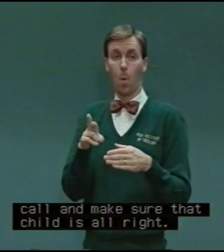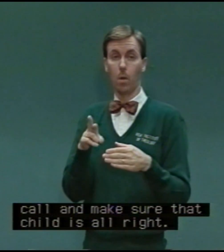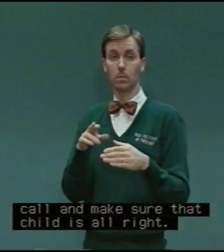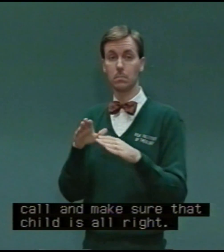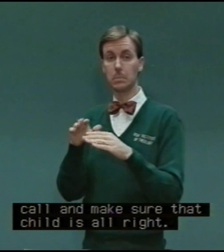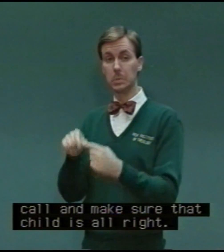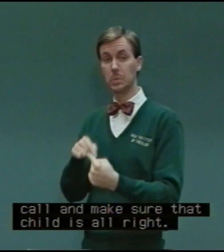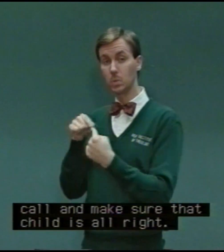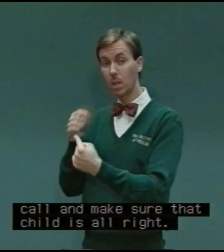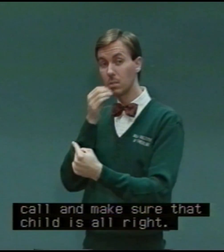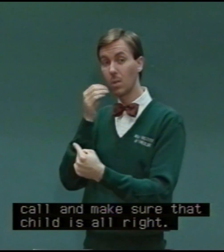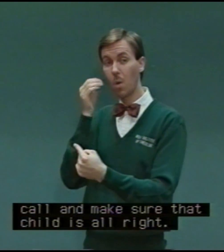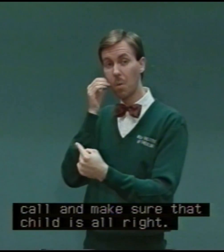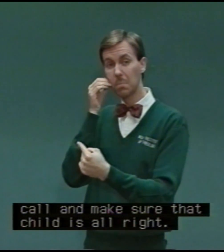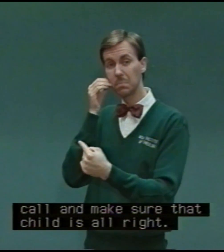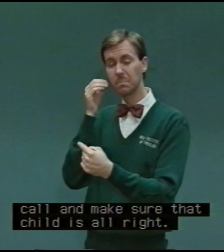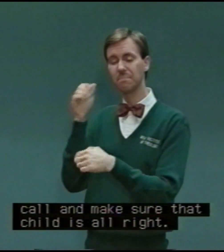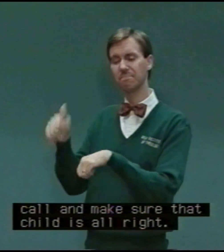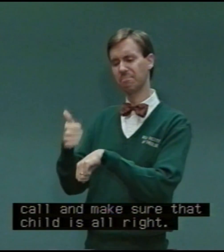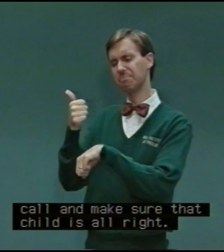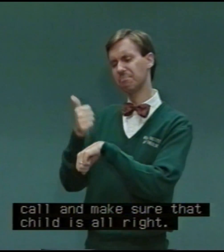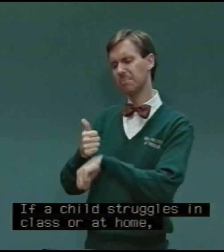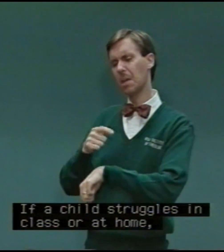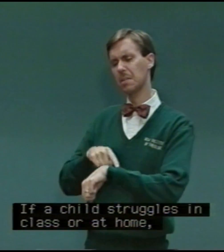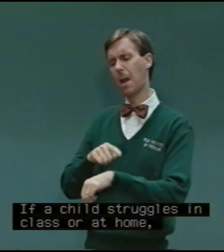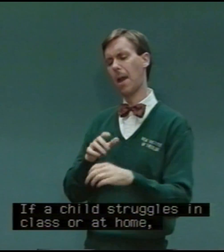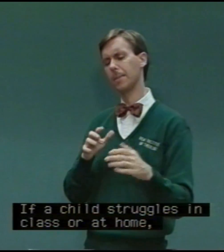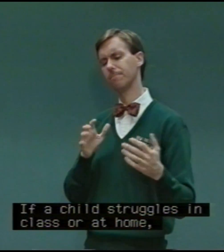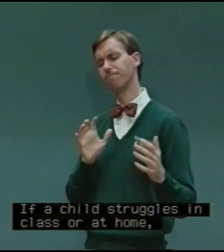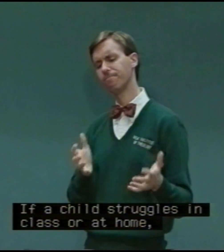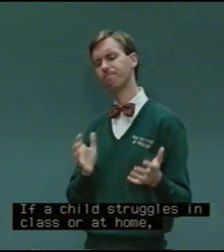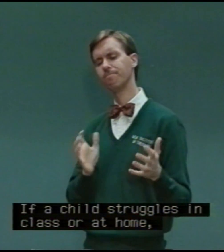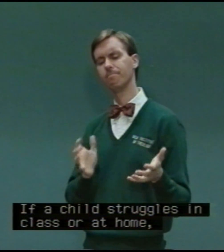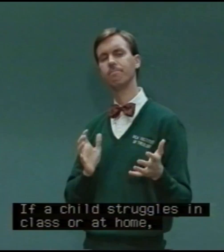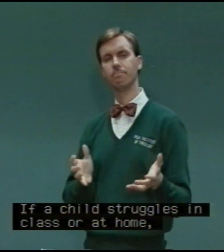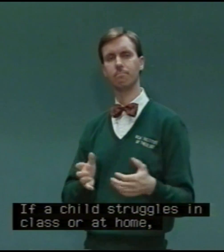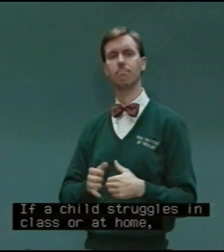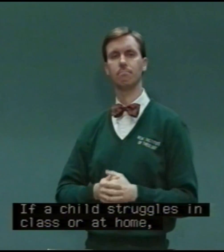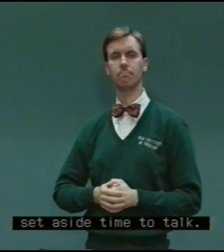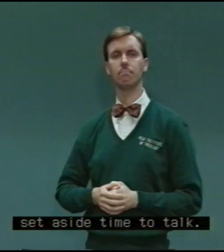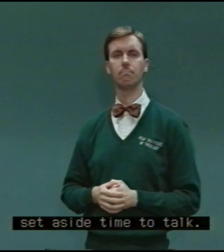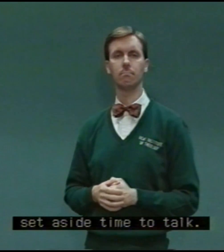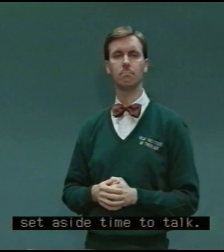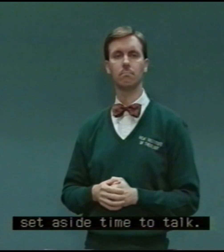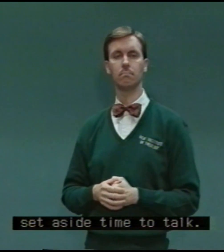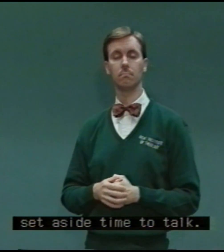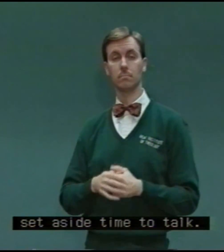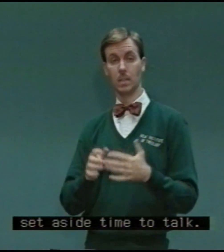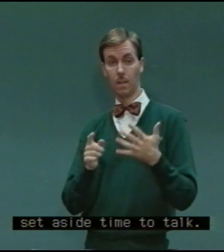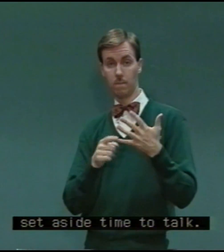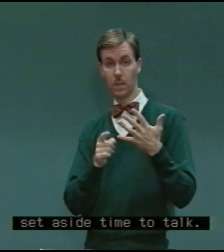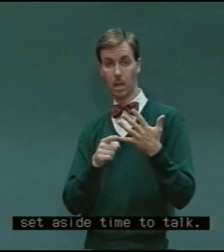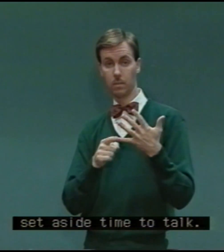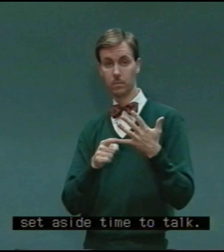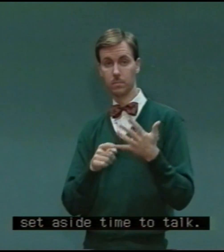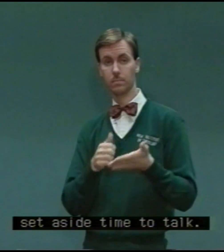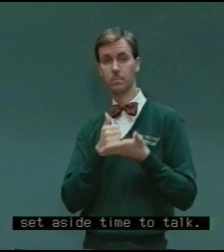the child struggles in class or at home set aside time to talk